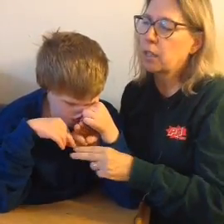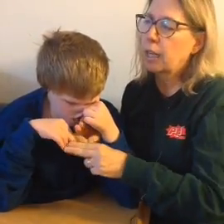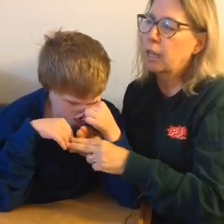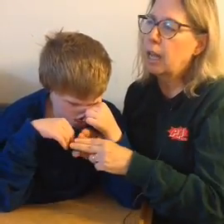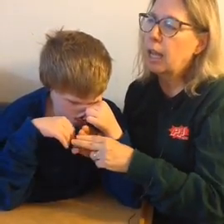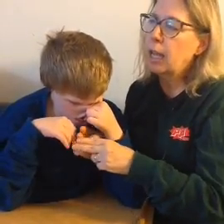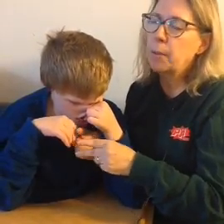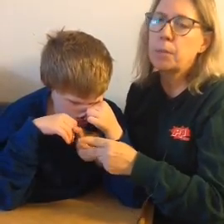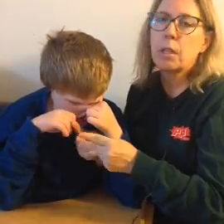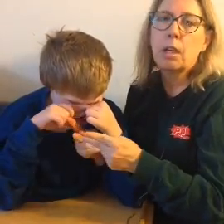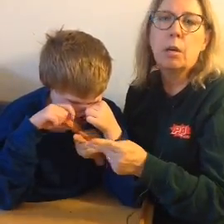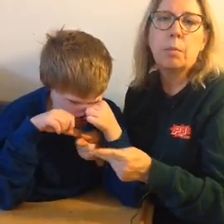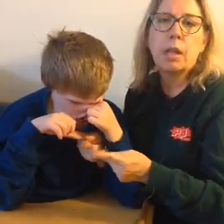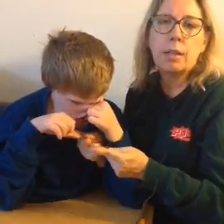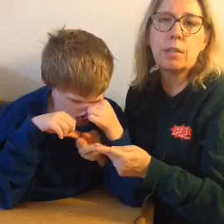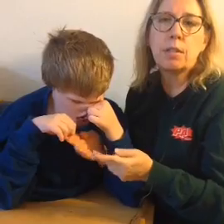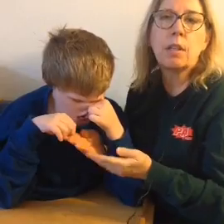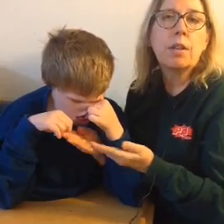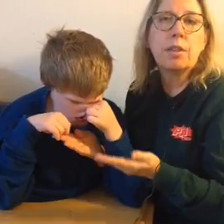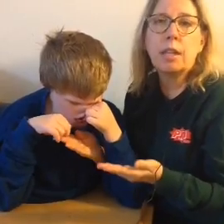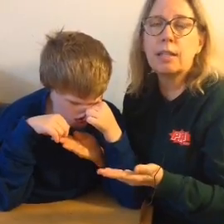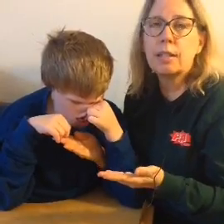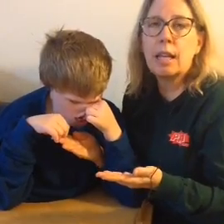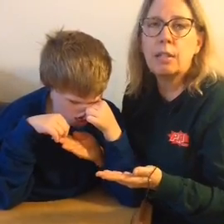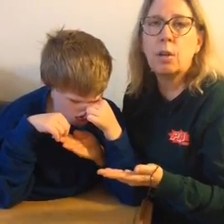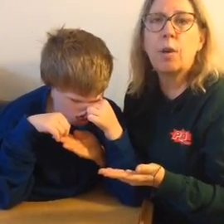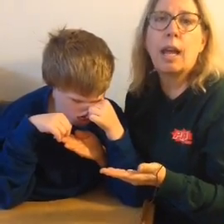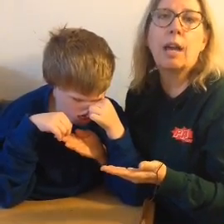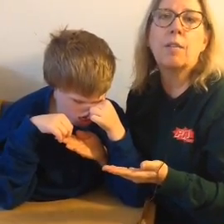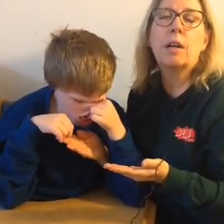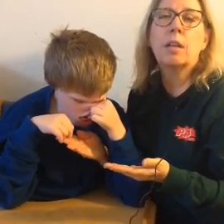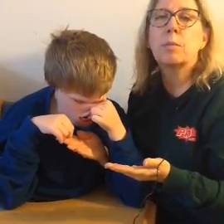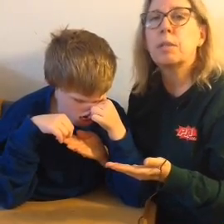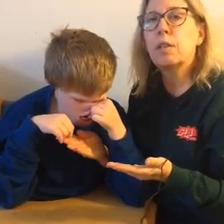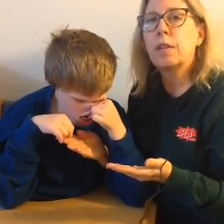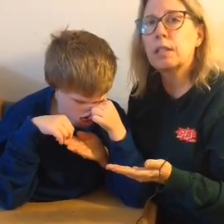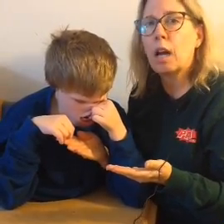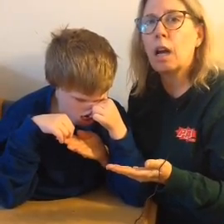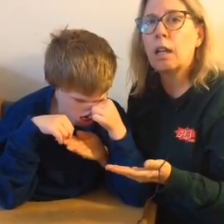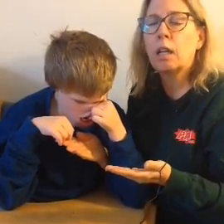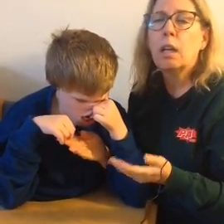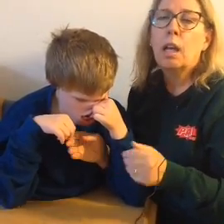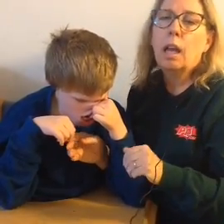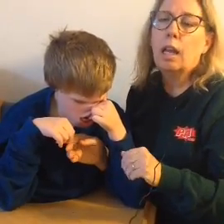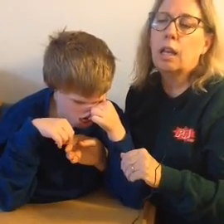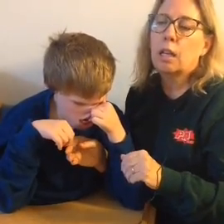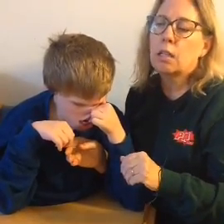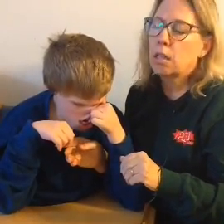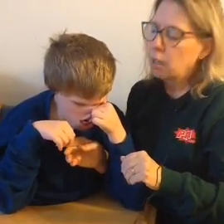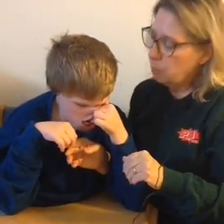like names, places, things that don't have a specific sign. And